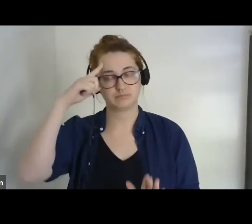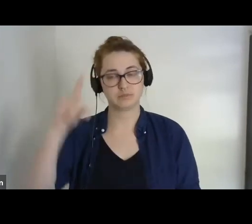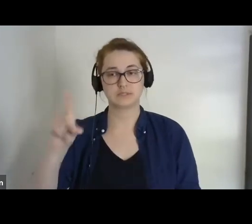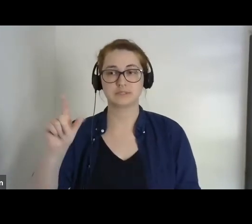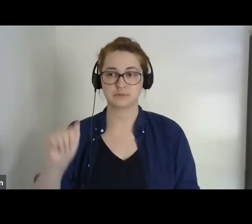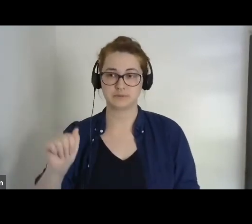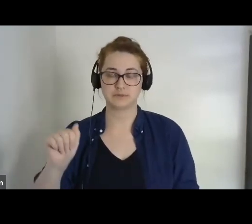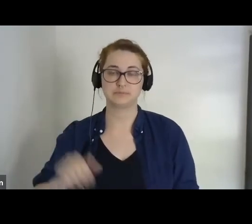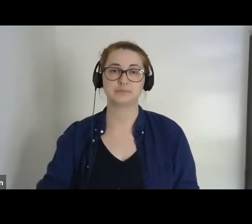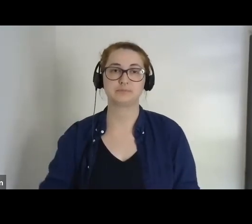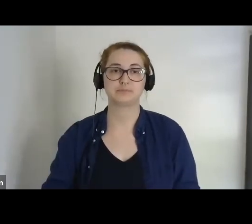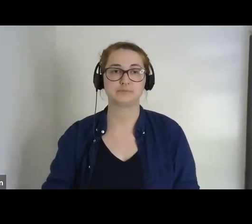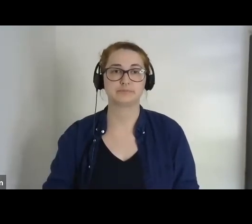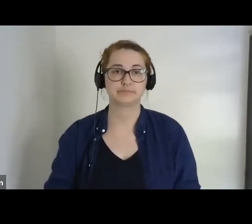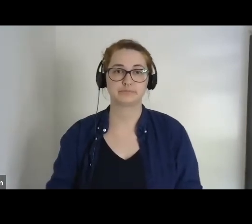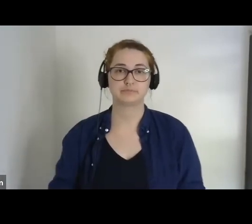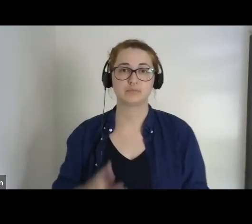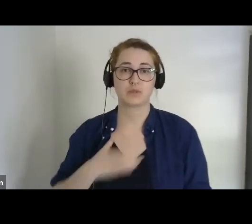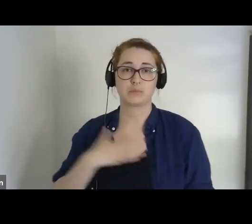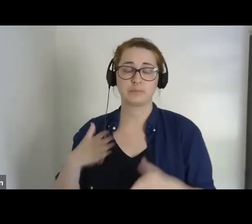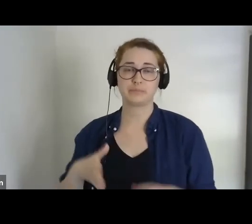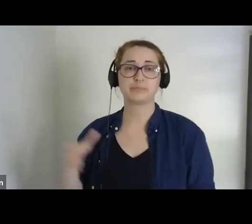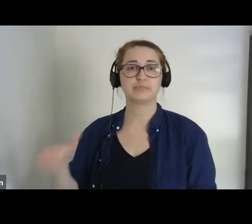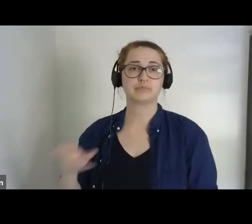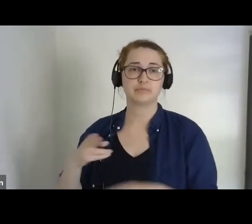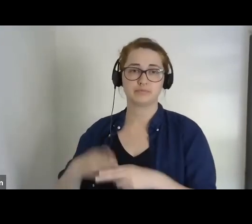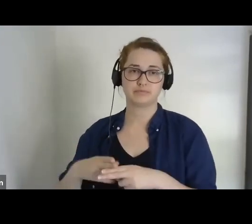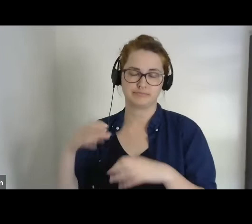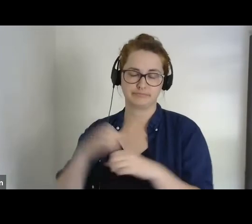JM. She disclosed sexual assault,